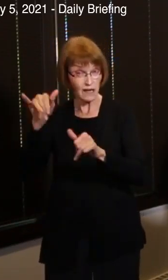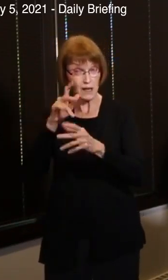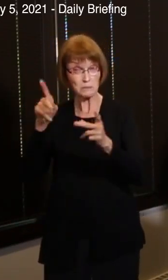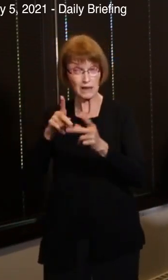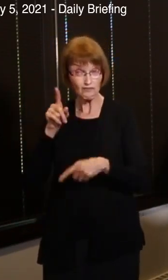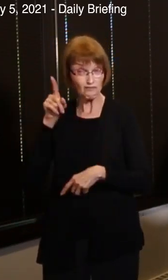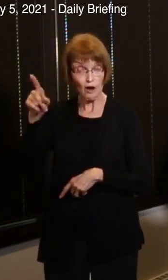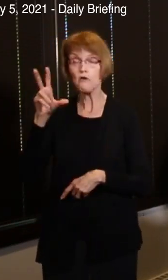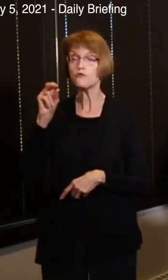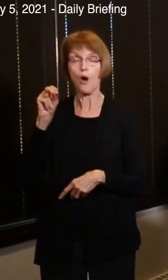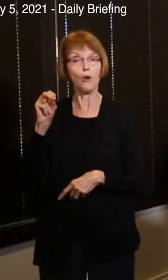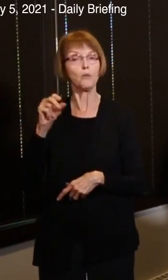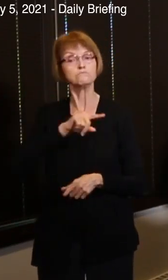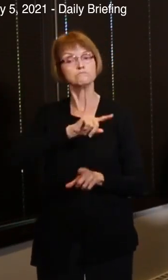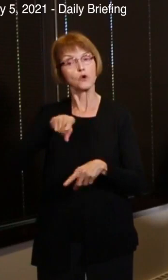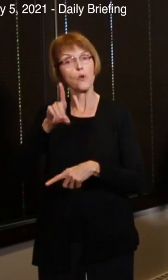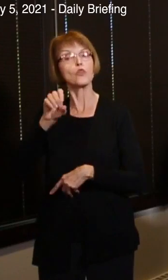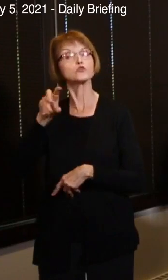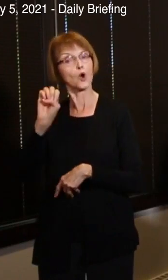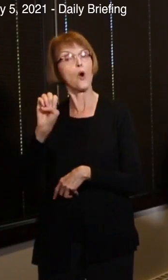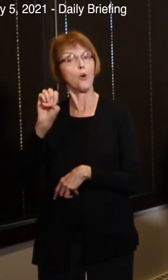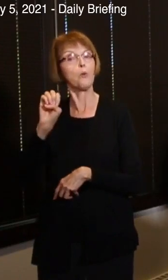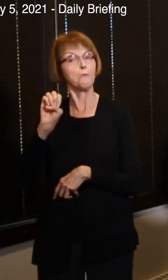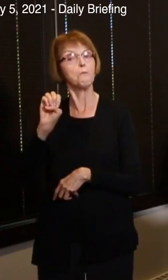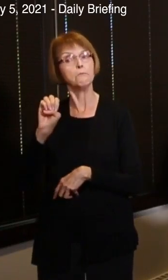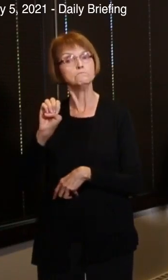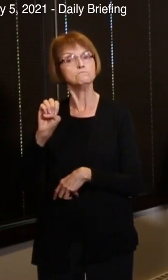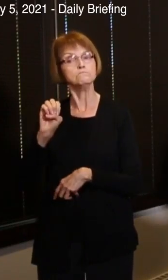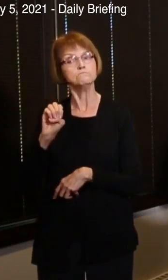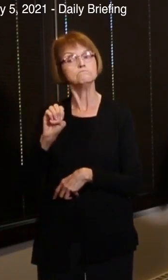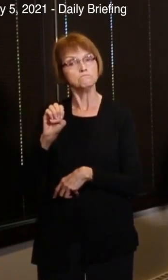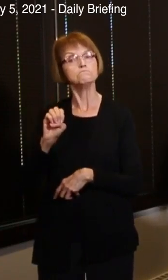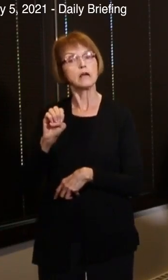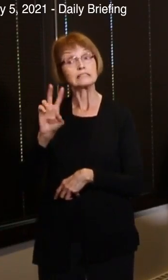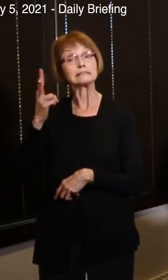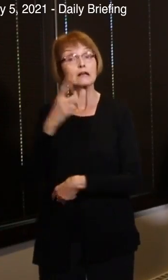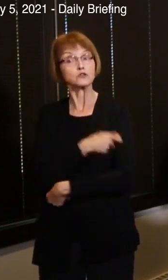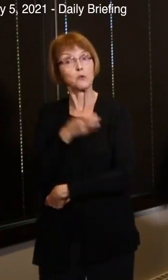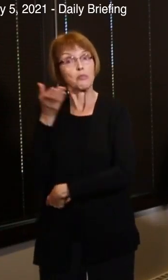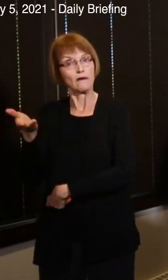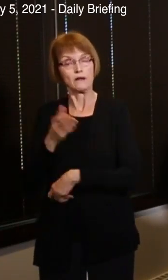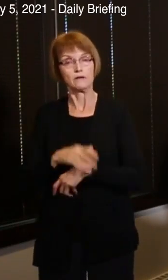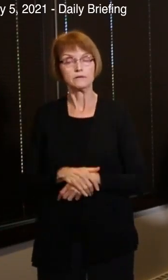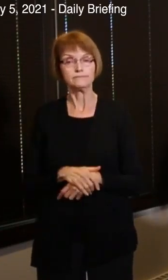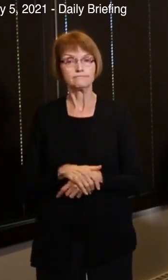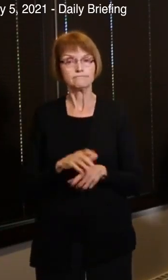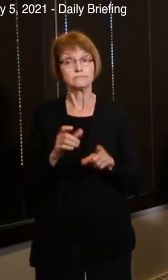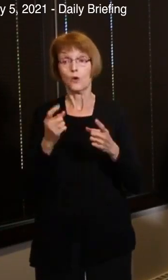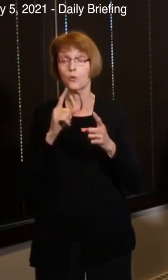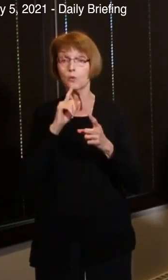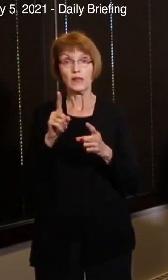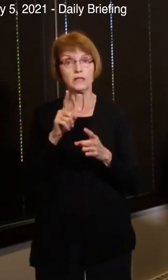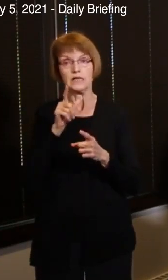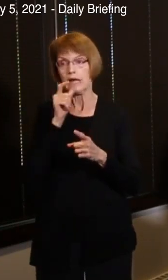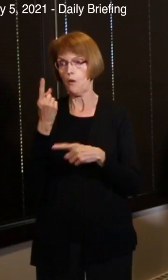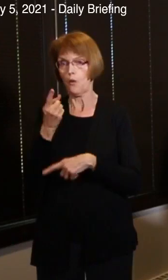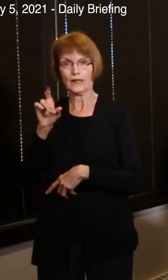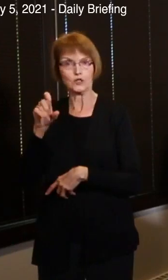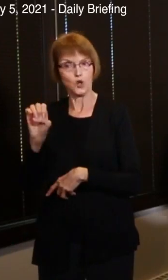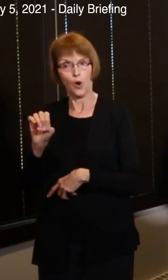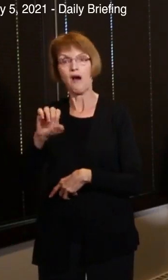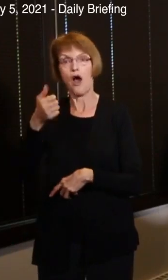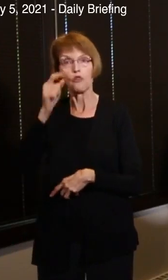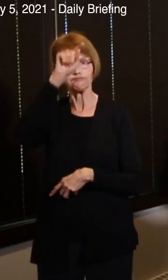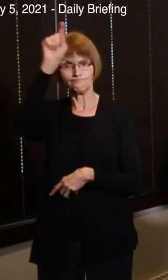area. You can just come down to the Dome, and they will deliver the dose for you, as well as many other places within the metro area.